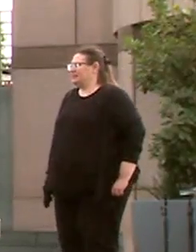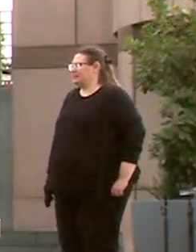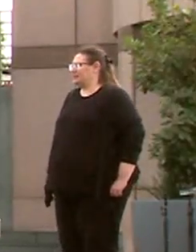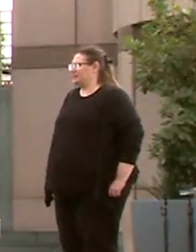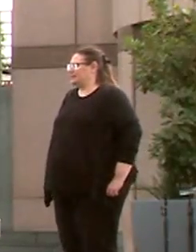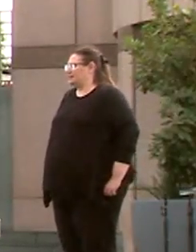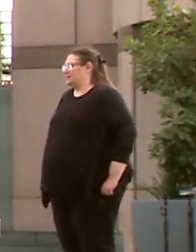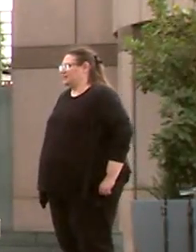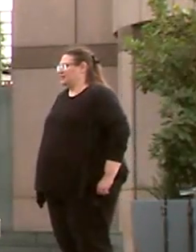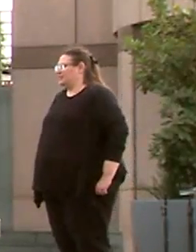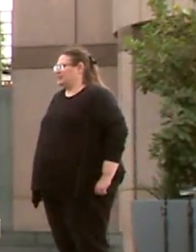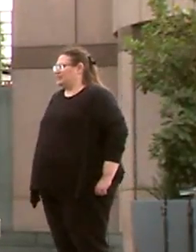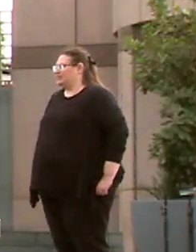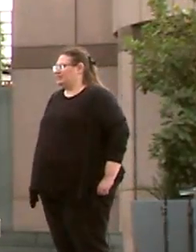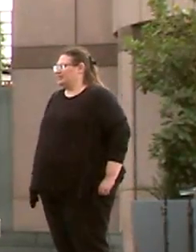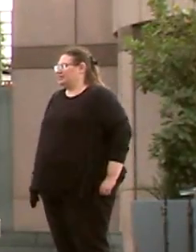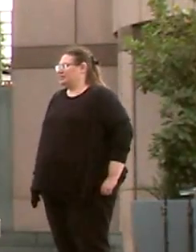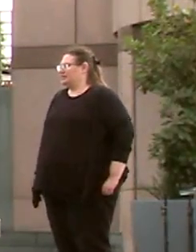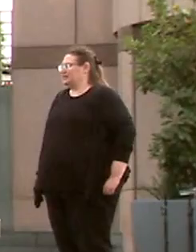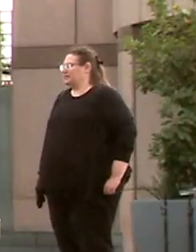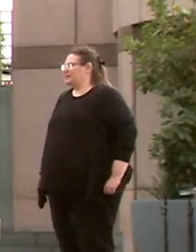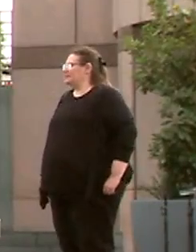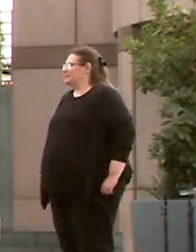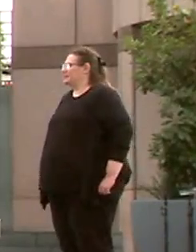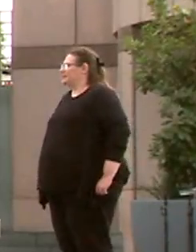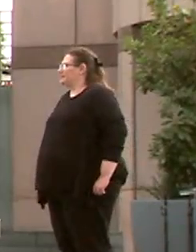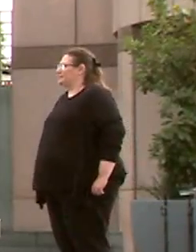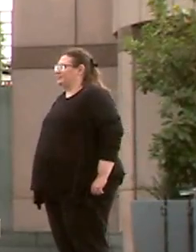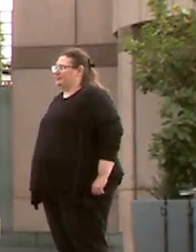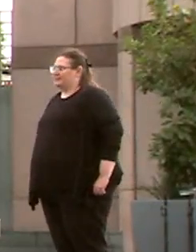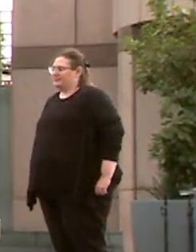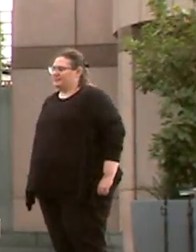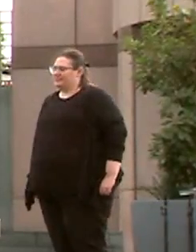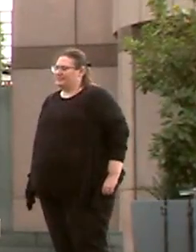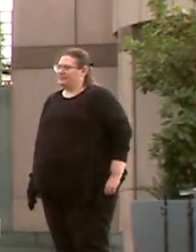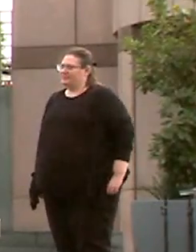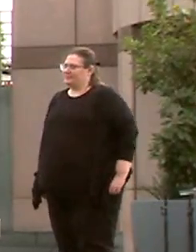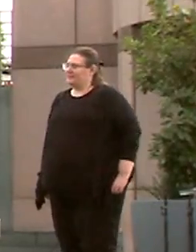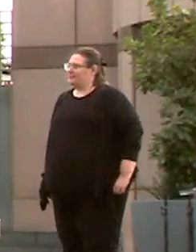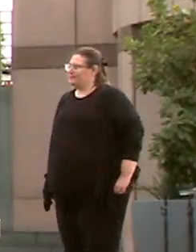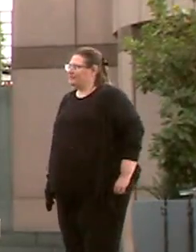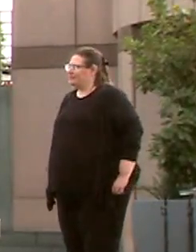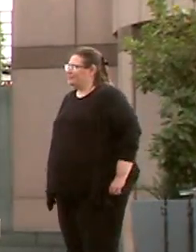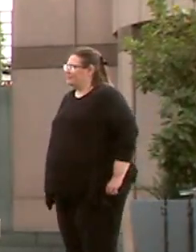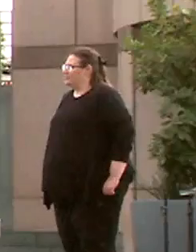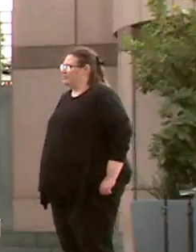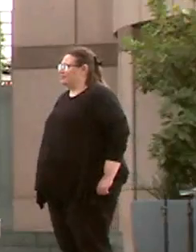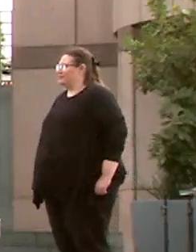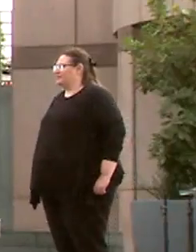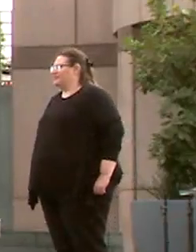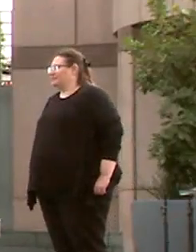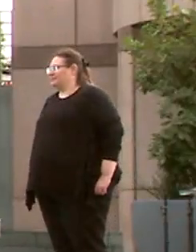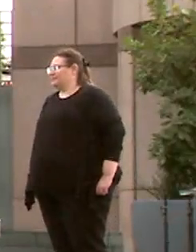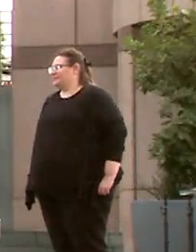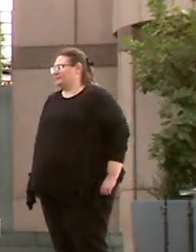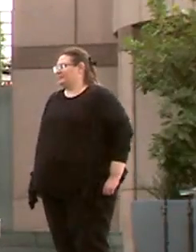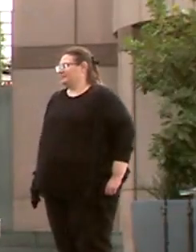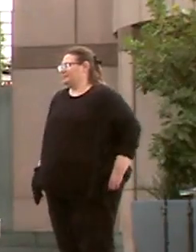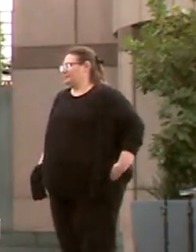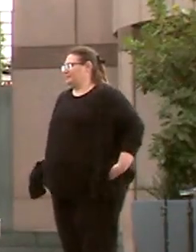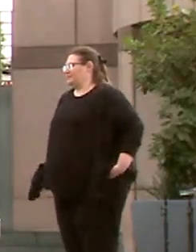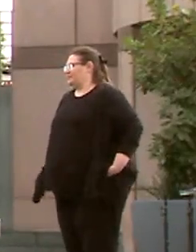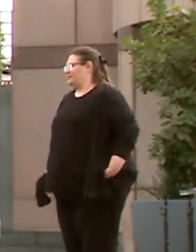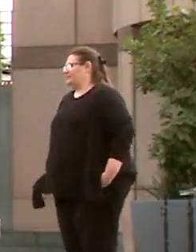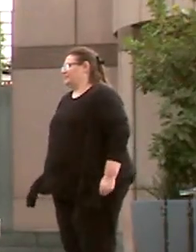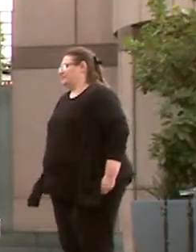perspective on people's perspectives and the value of it, it's, homogeny, right? It's like, oh, we're all going this way. So if it's not this